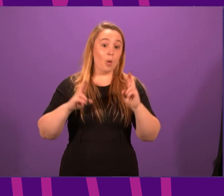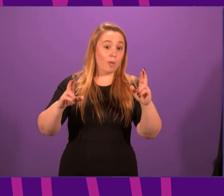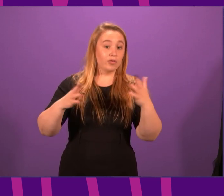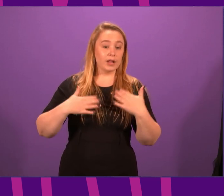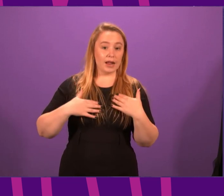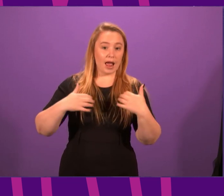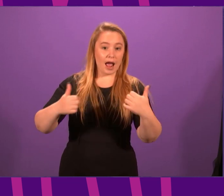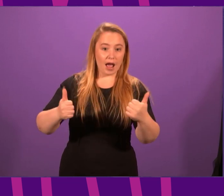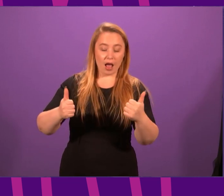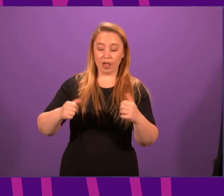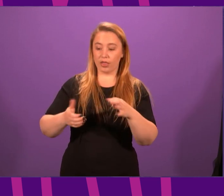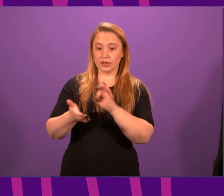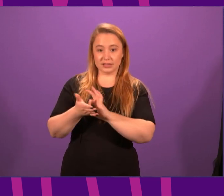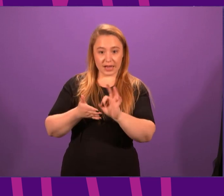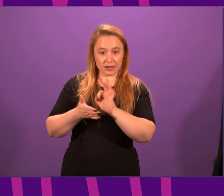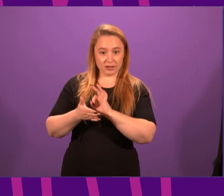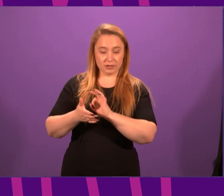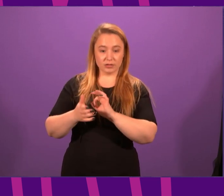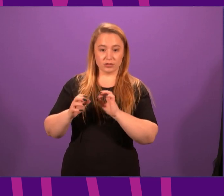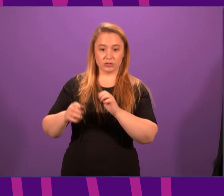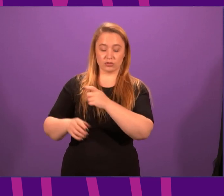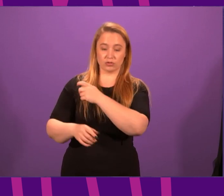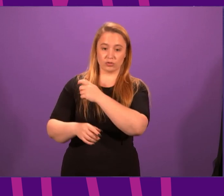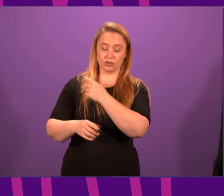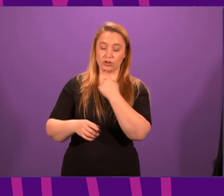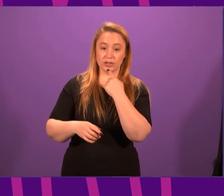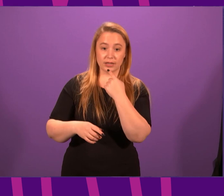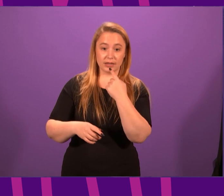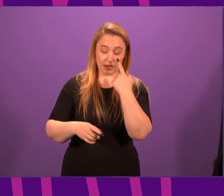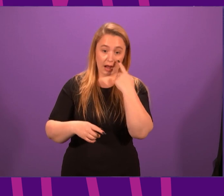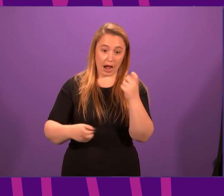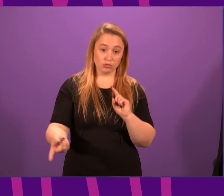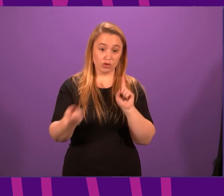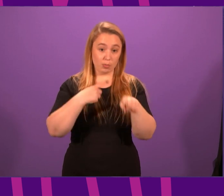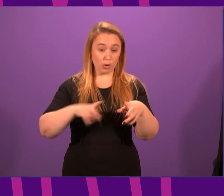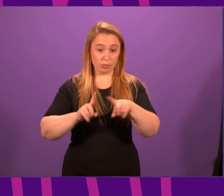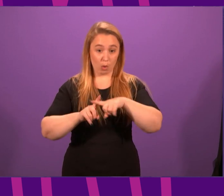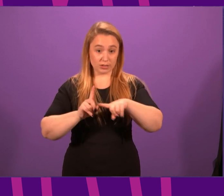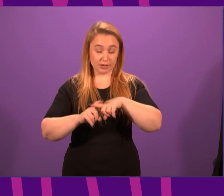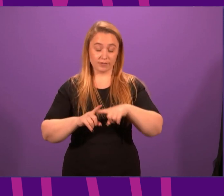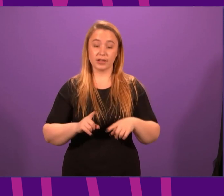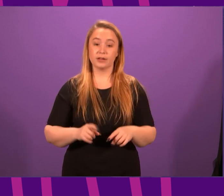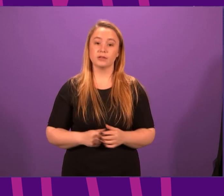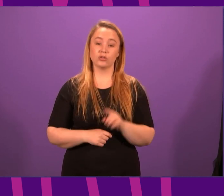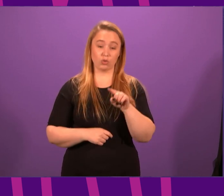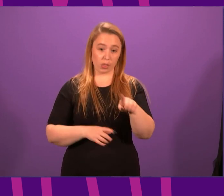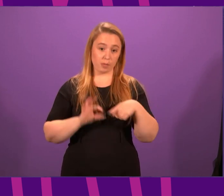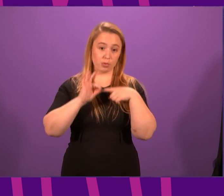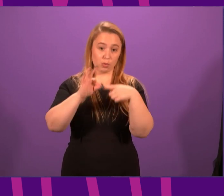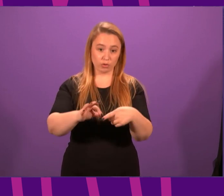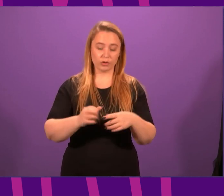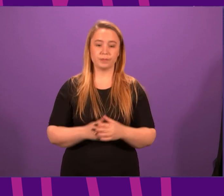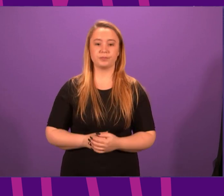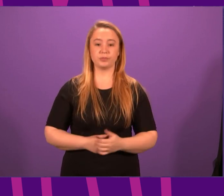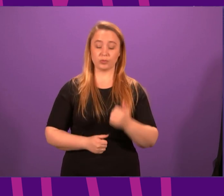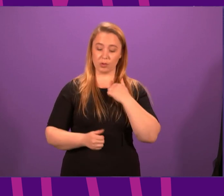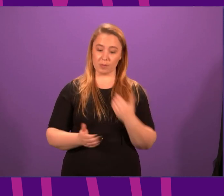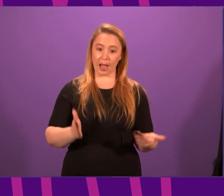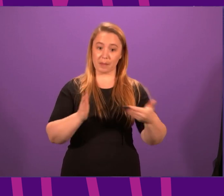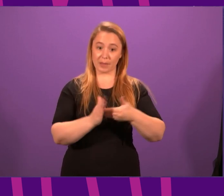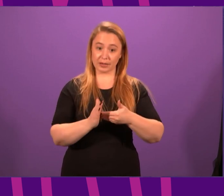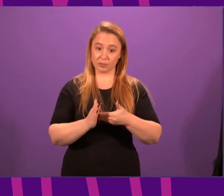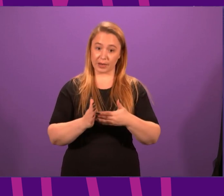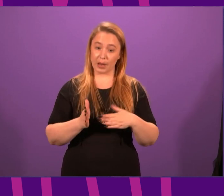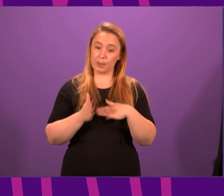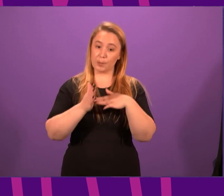Secretary, in her summing up, can respond positively to that proposal. Our amendment, which I move in my name,